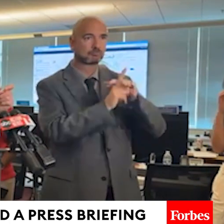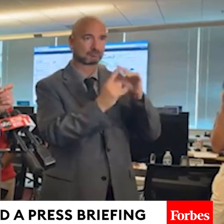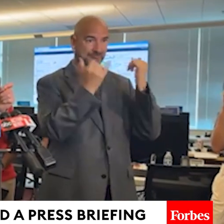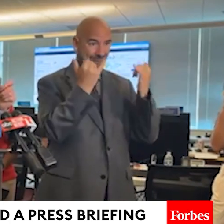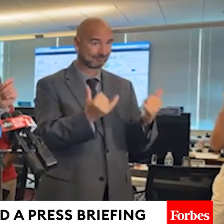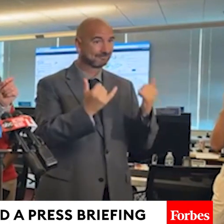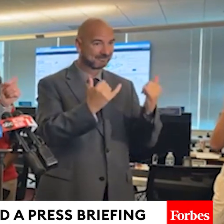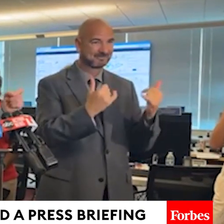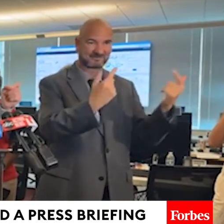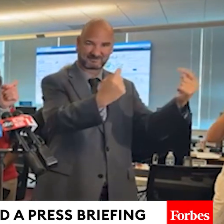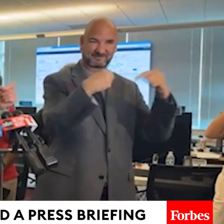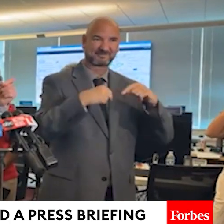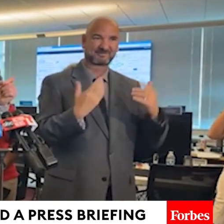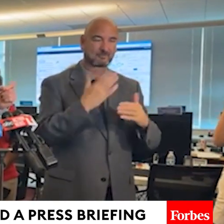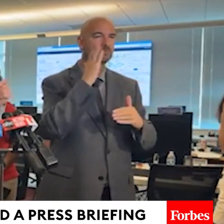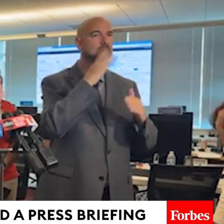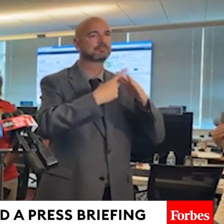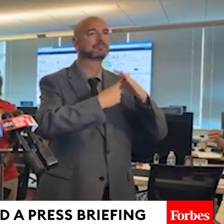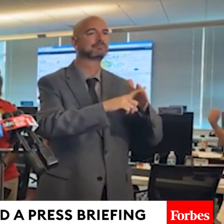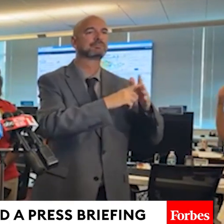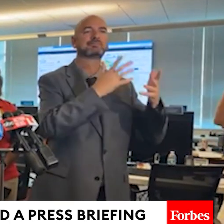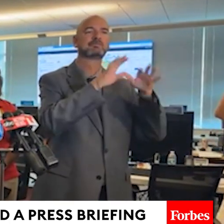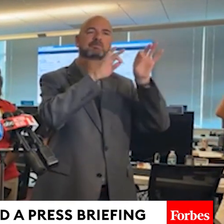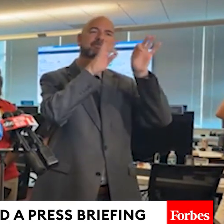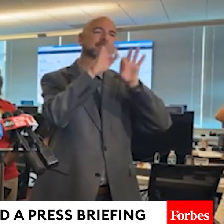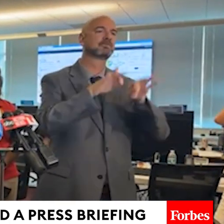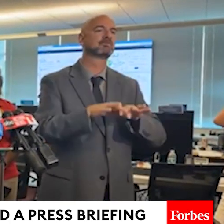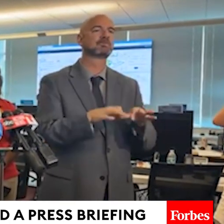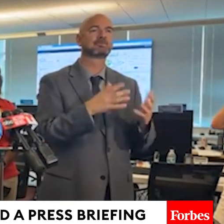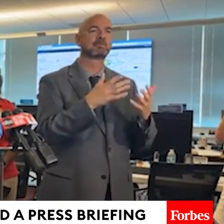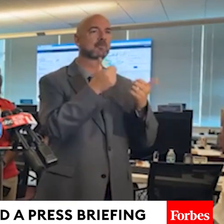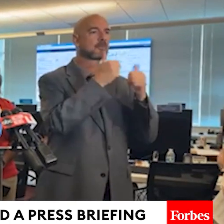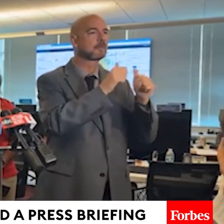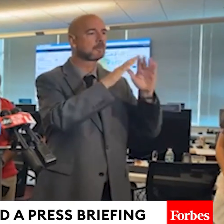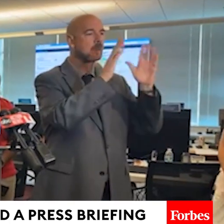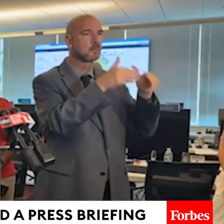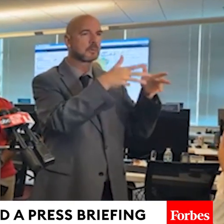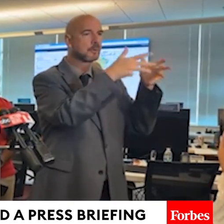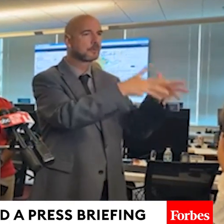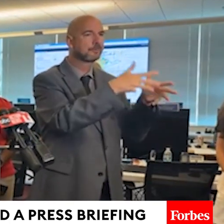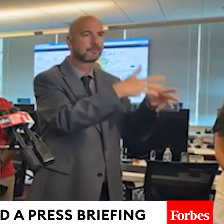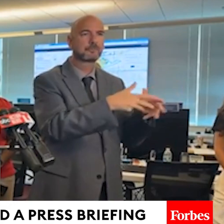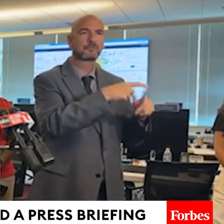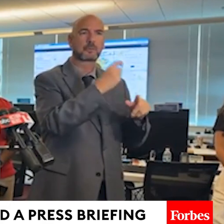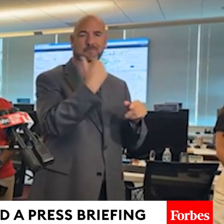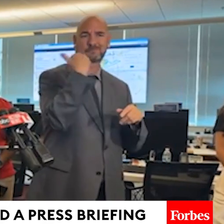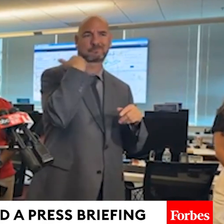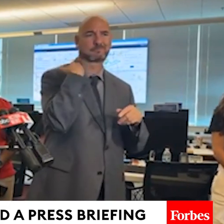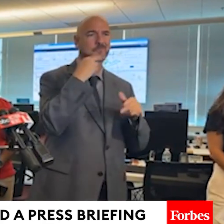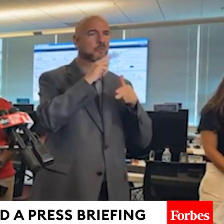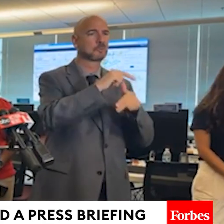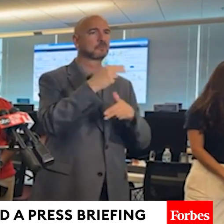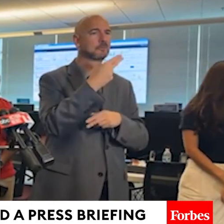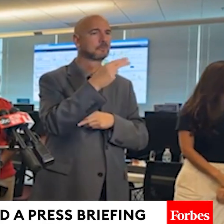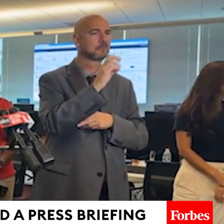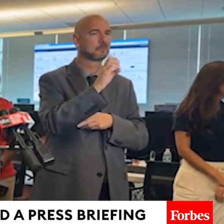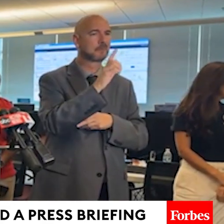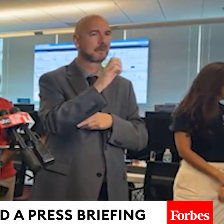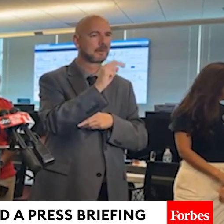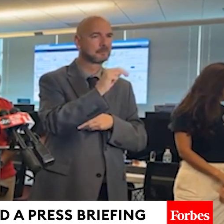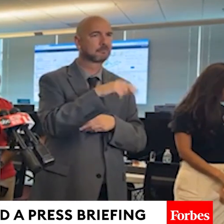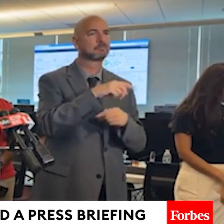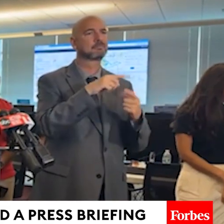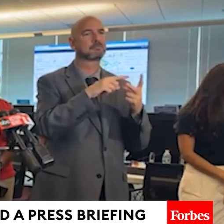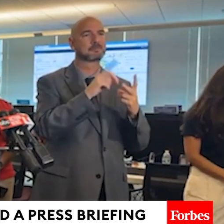start with that household debris that we weren't able to pick up previously that was still on Davis Islands